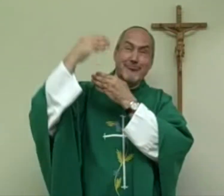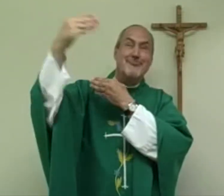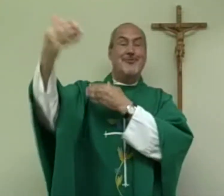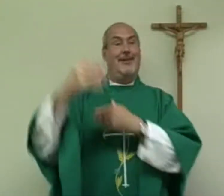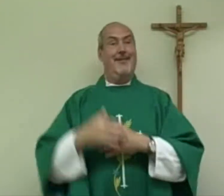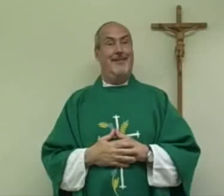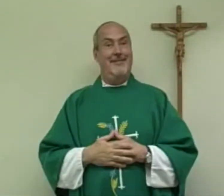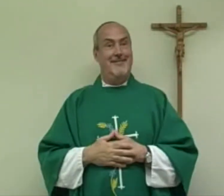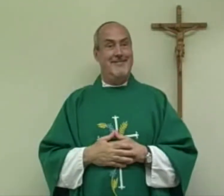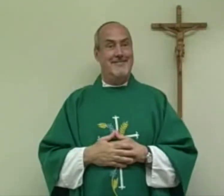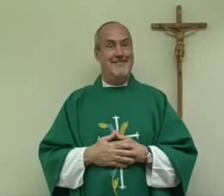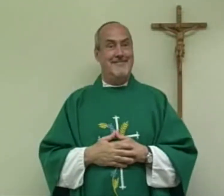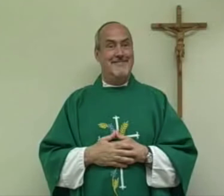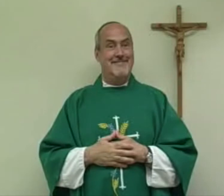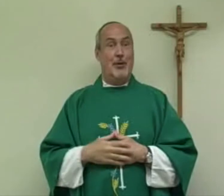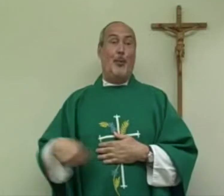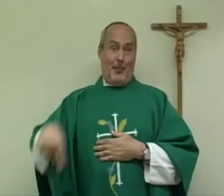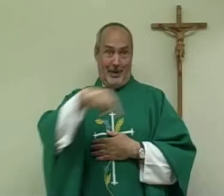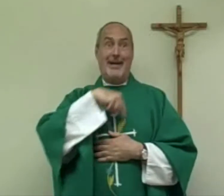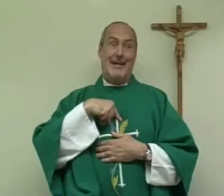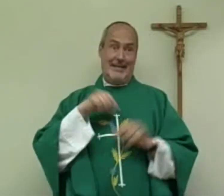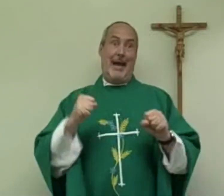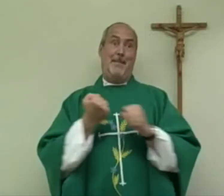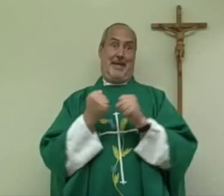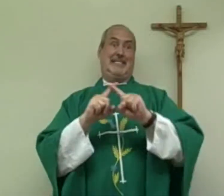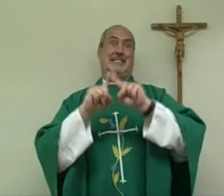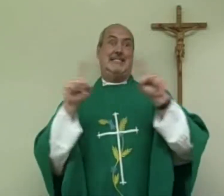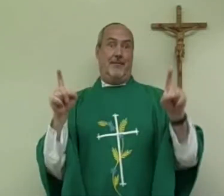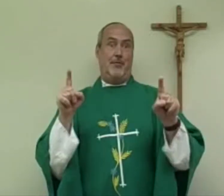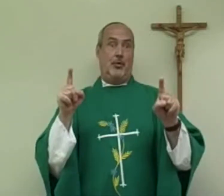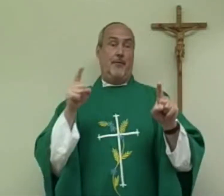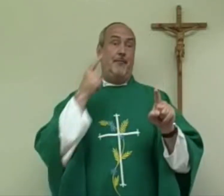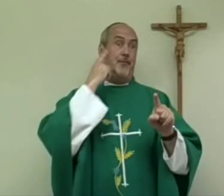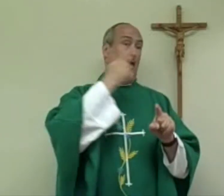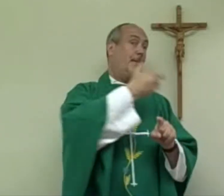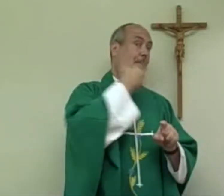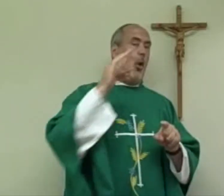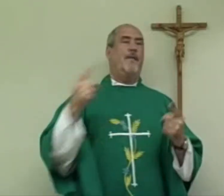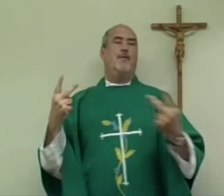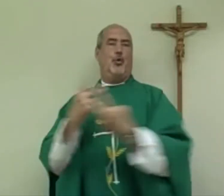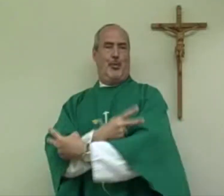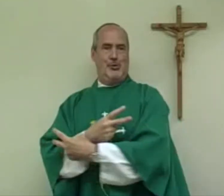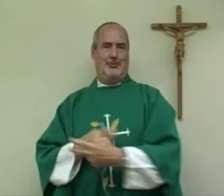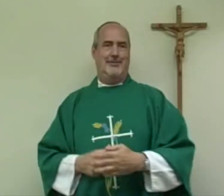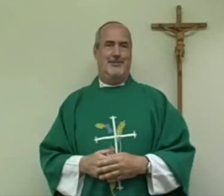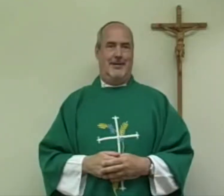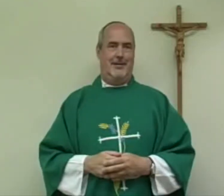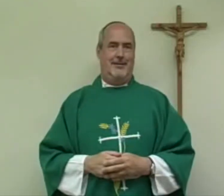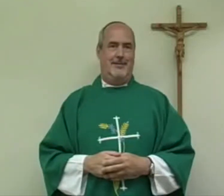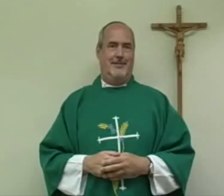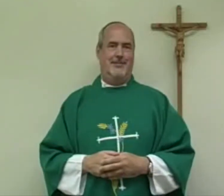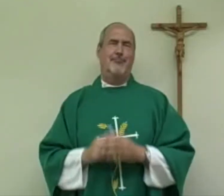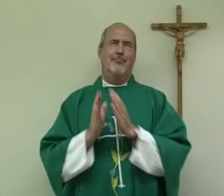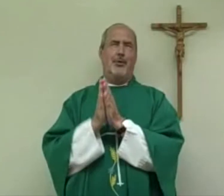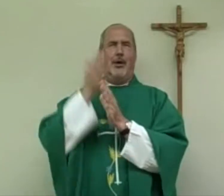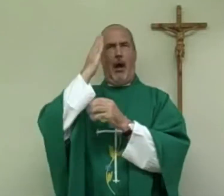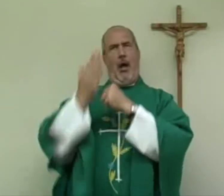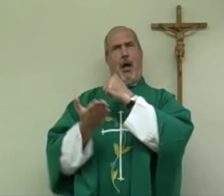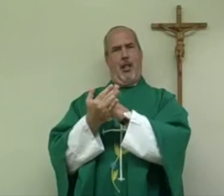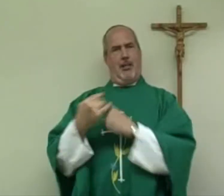people and generations to come all around the world. So you see, we can make a difference, either for the better or for